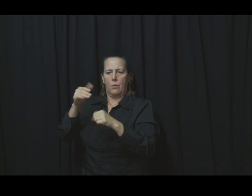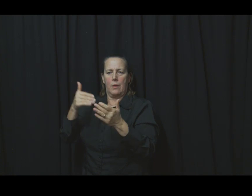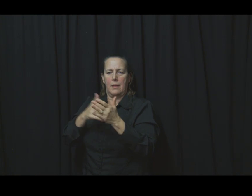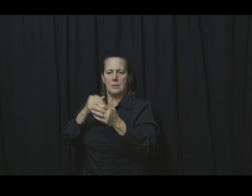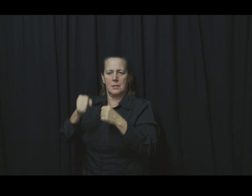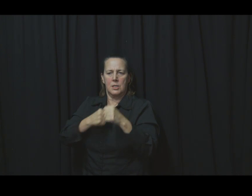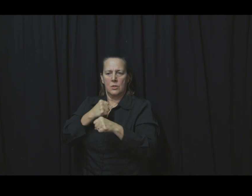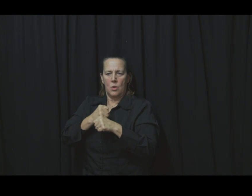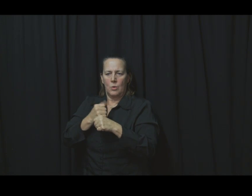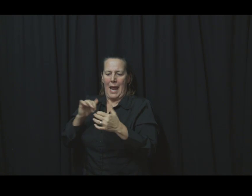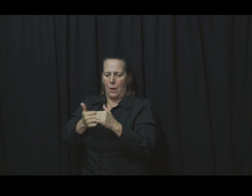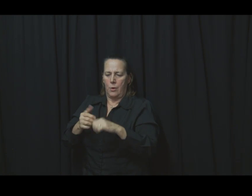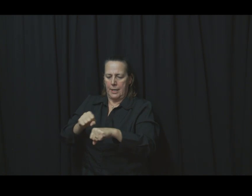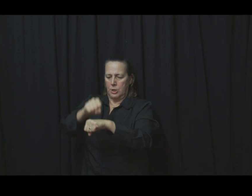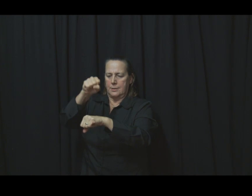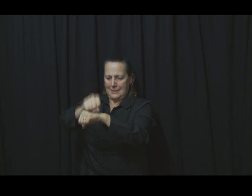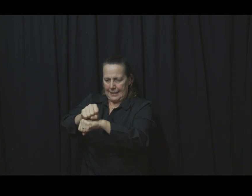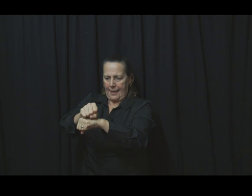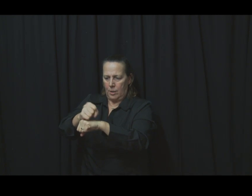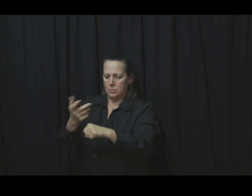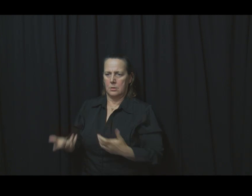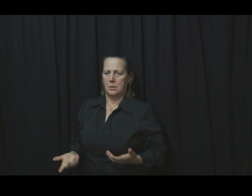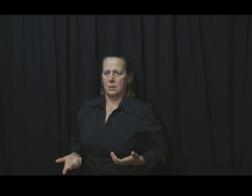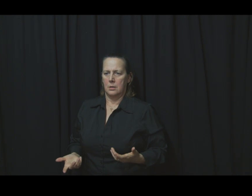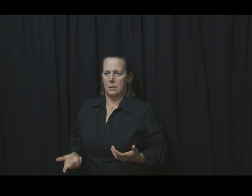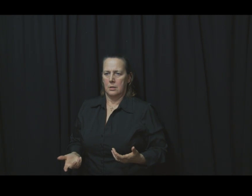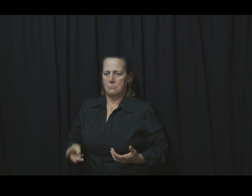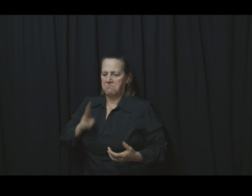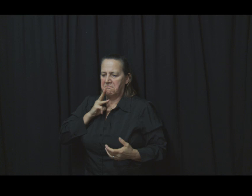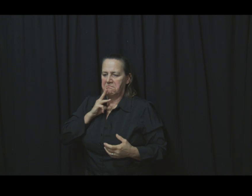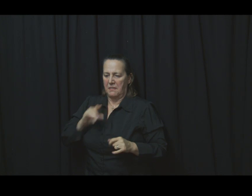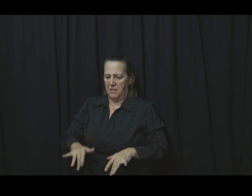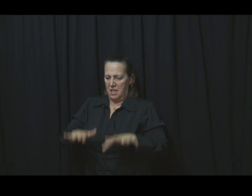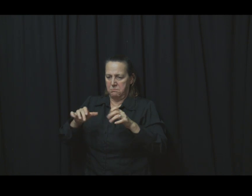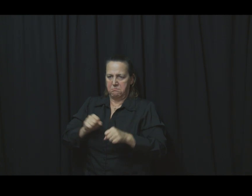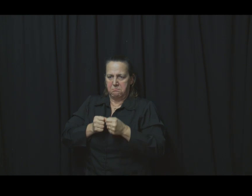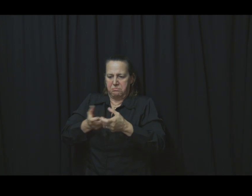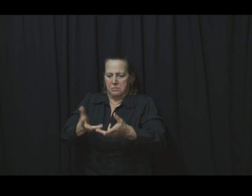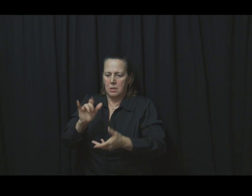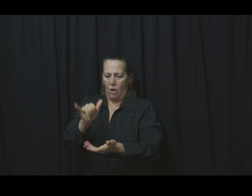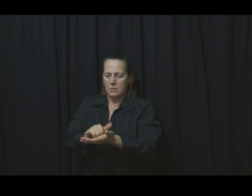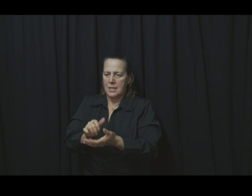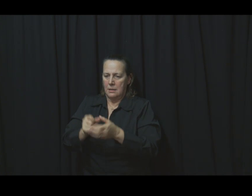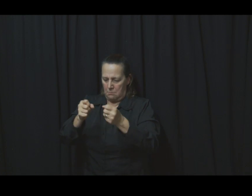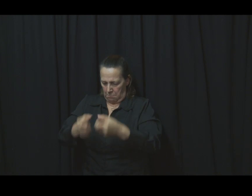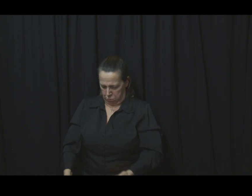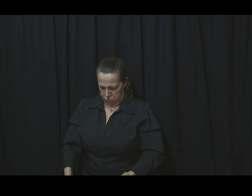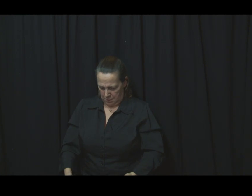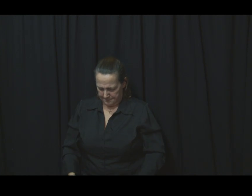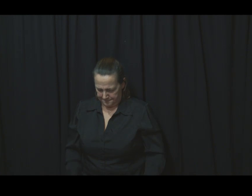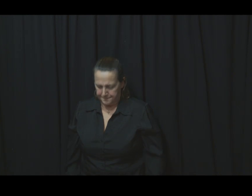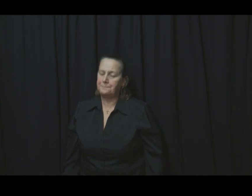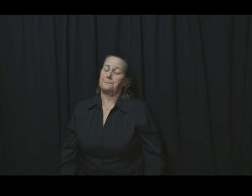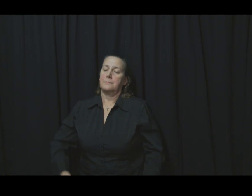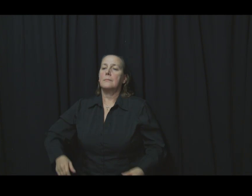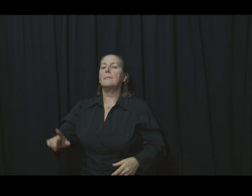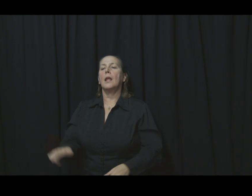be there if this one flood caused that? Another remarkable thing I'd like everybody to consider,